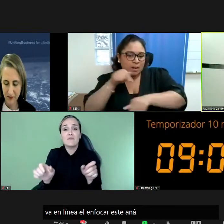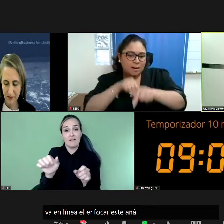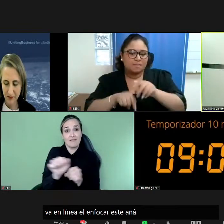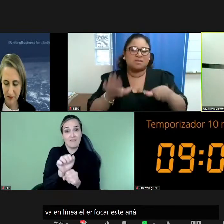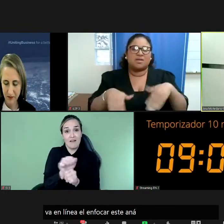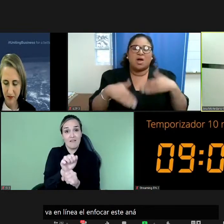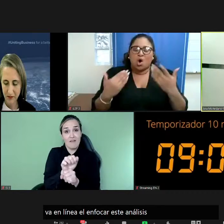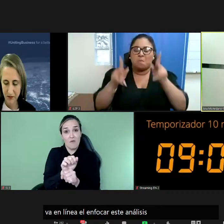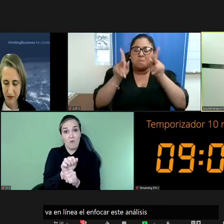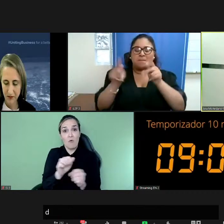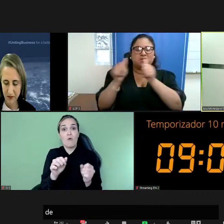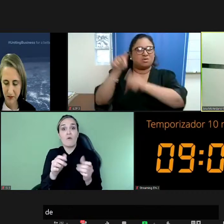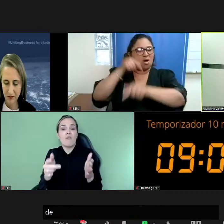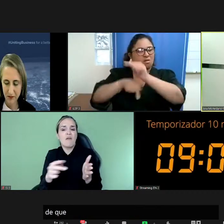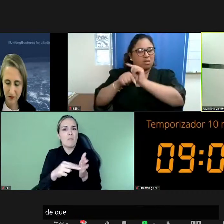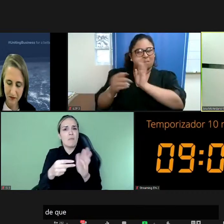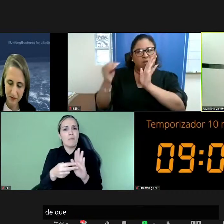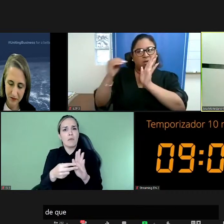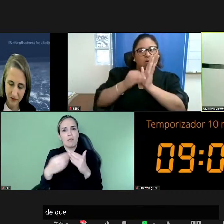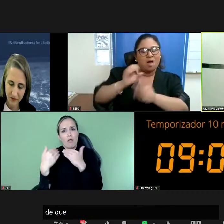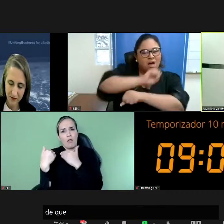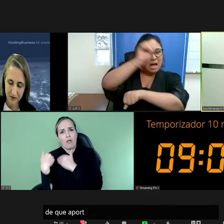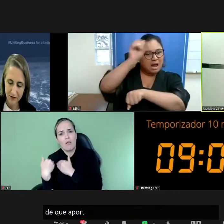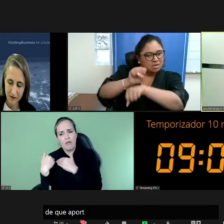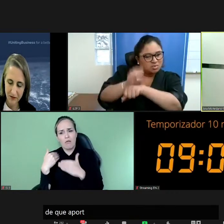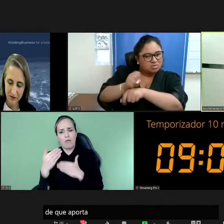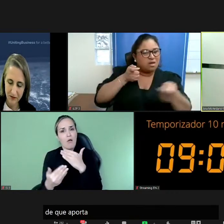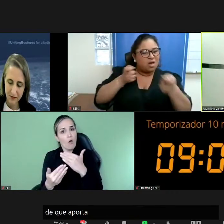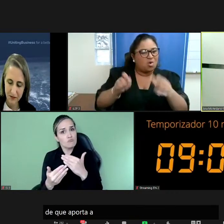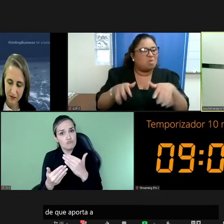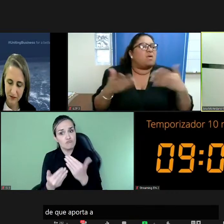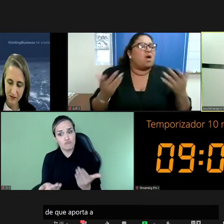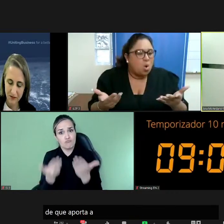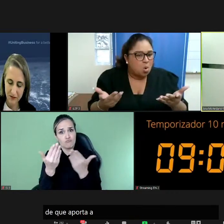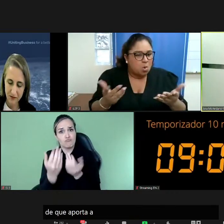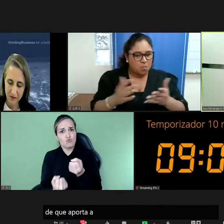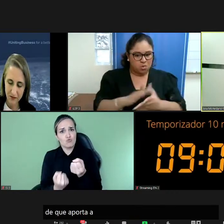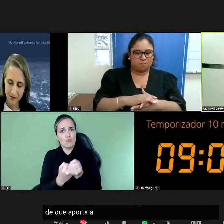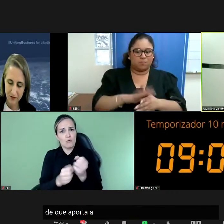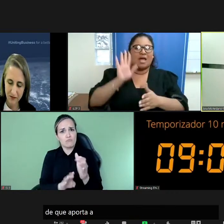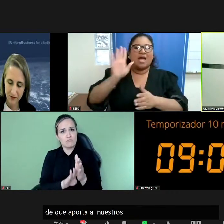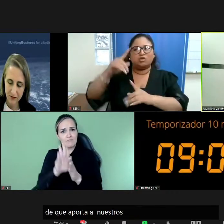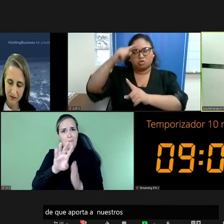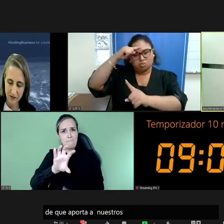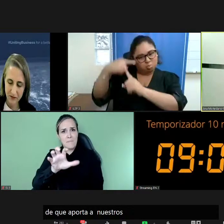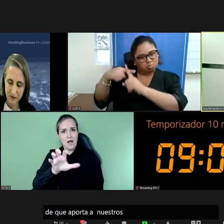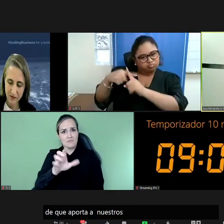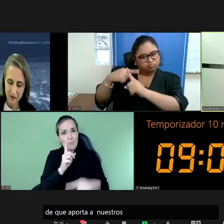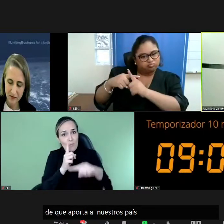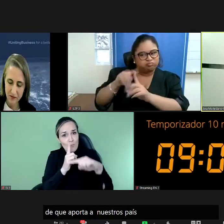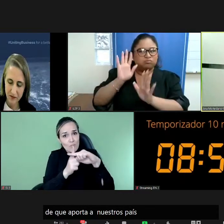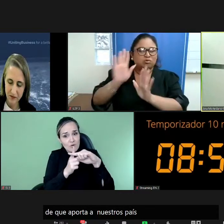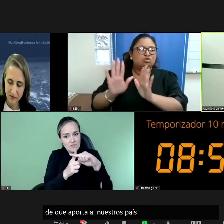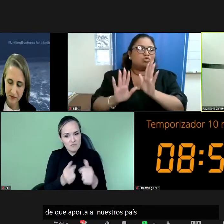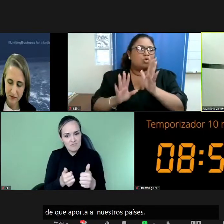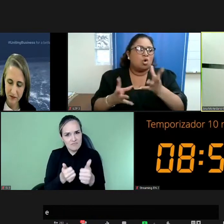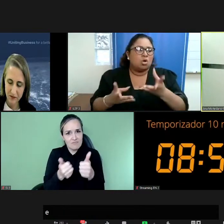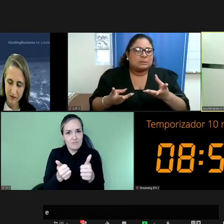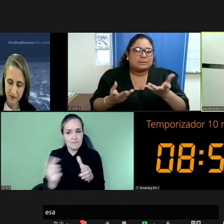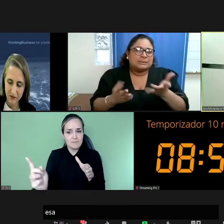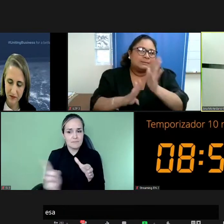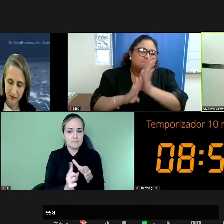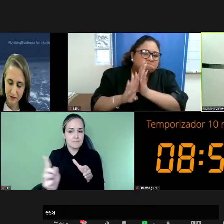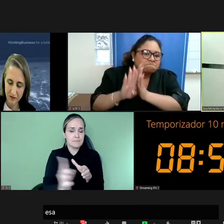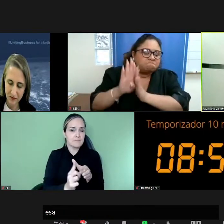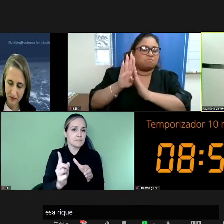the work of persons with disabilities and how they contribute to society a positive approach of